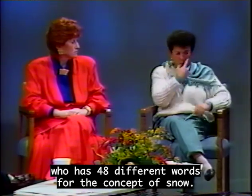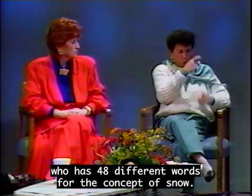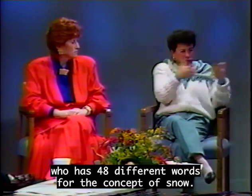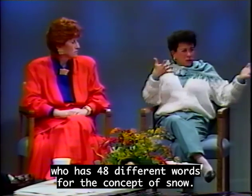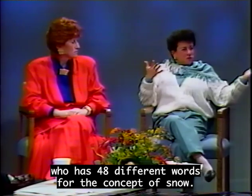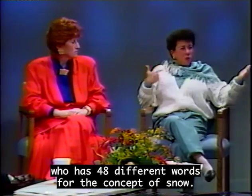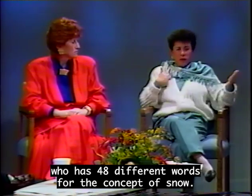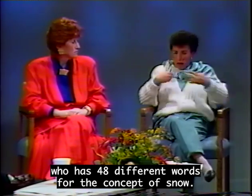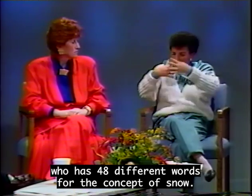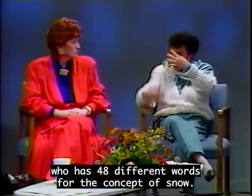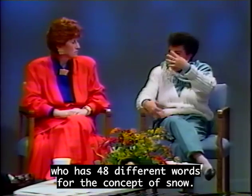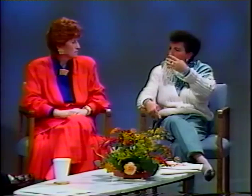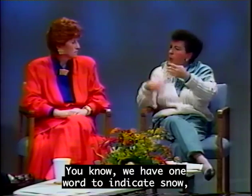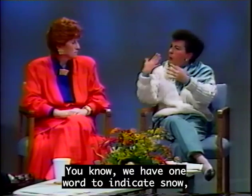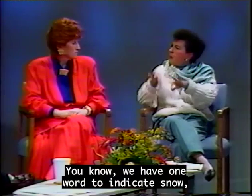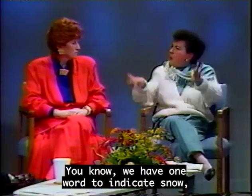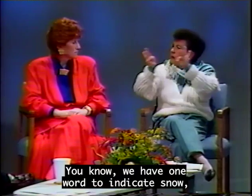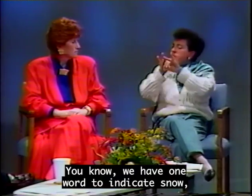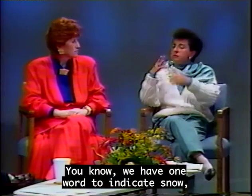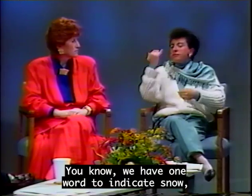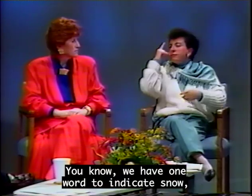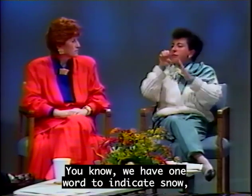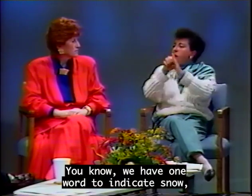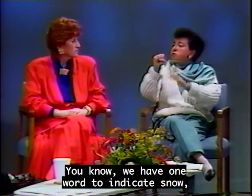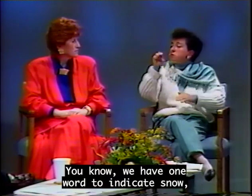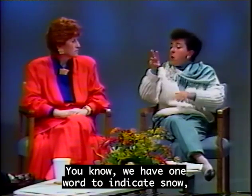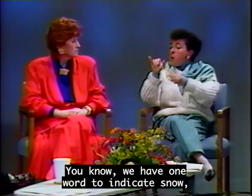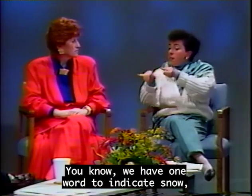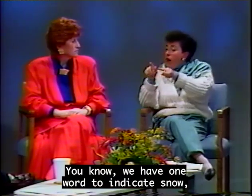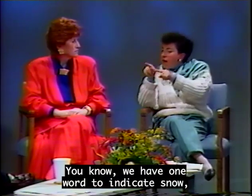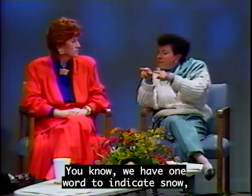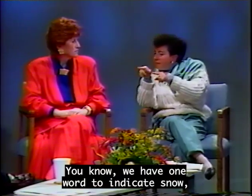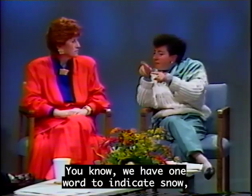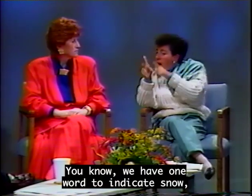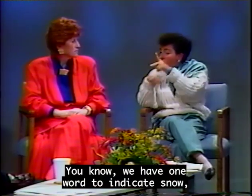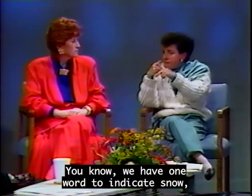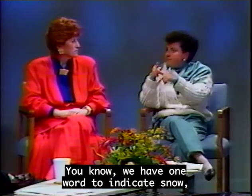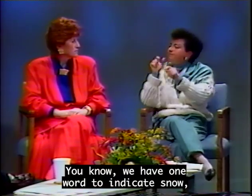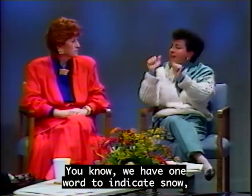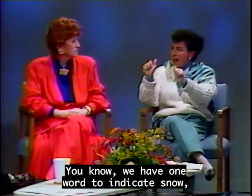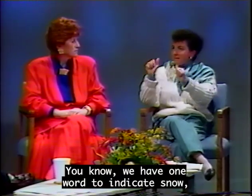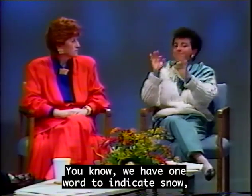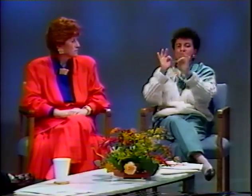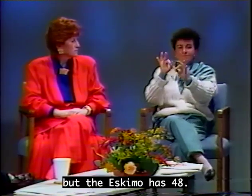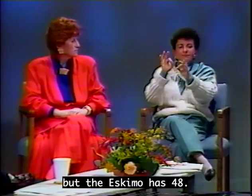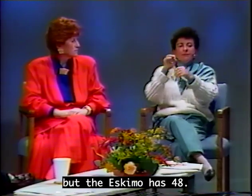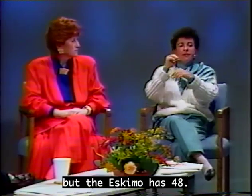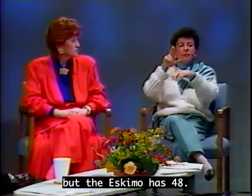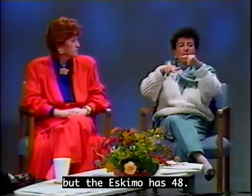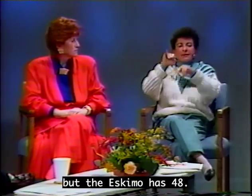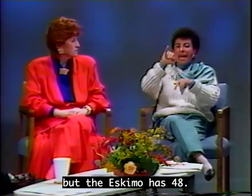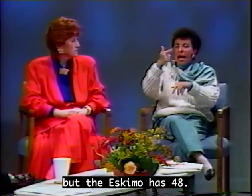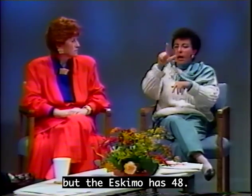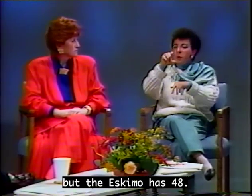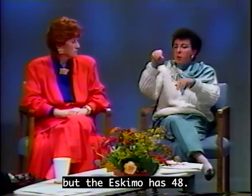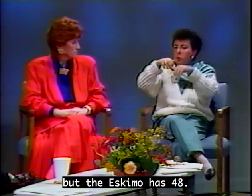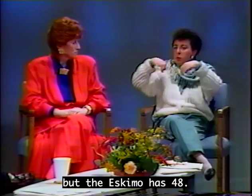concept of snow. You know, we have one word to indicate snow, but the Eskimo has